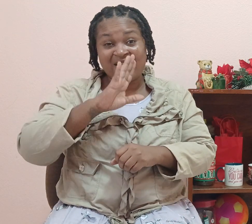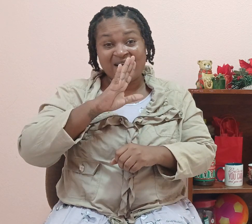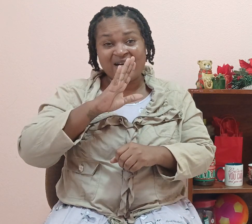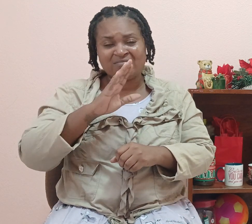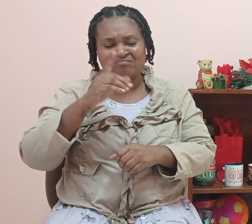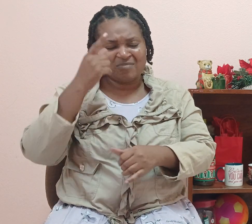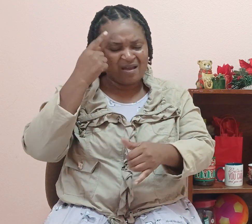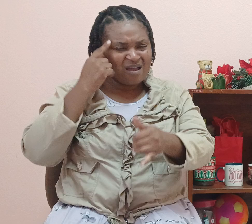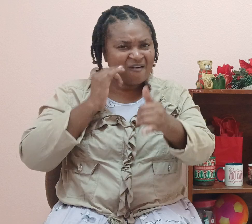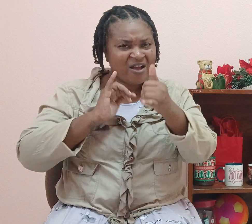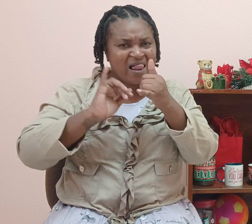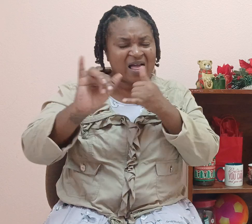Everlasting Father,